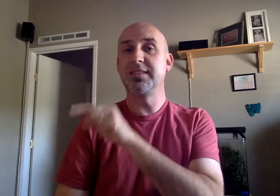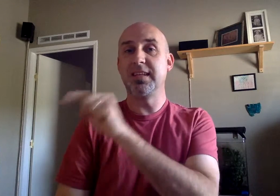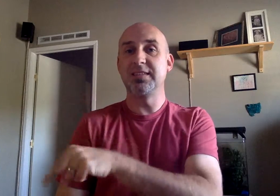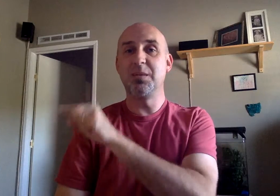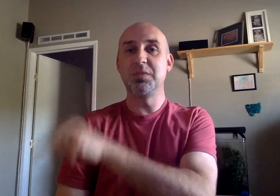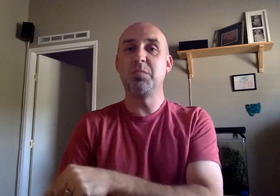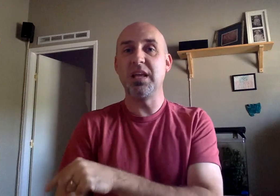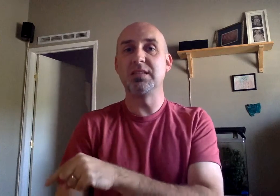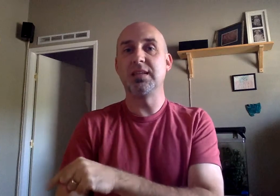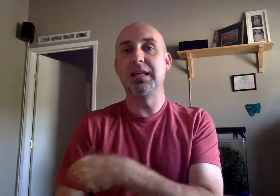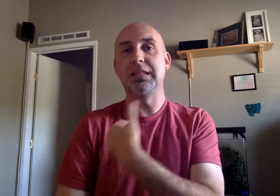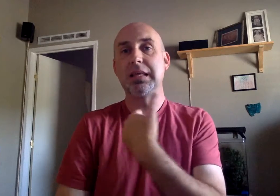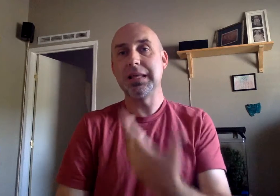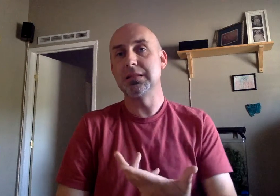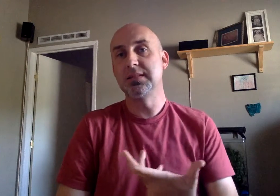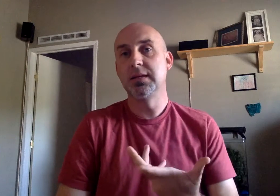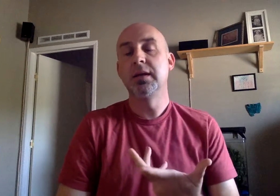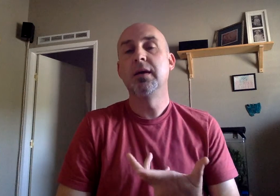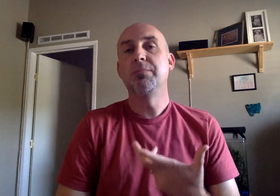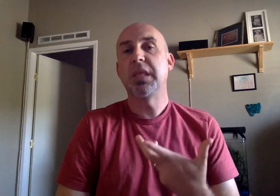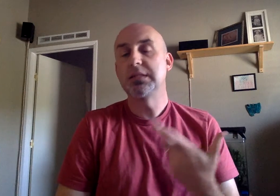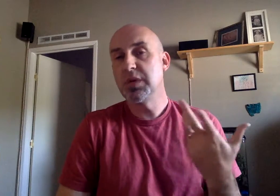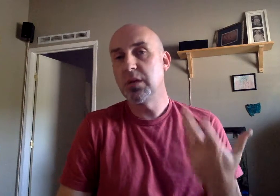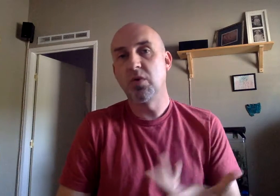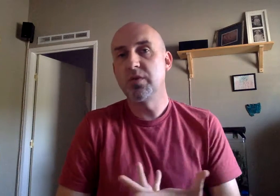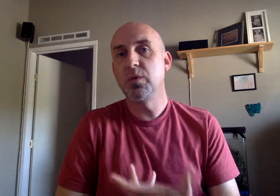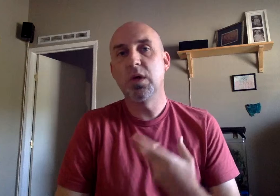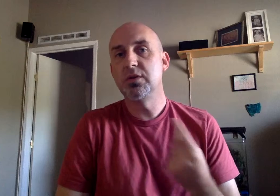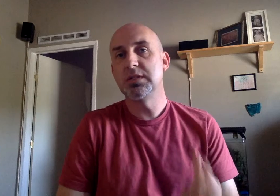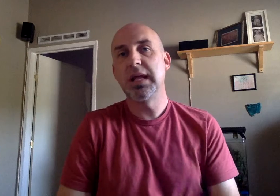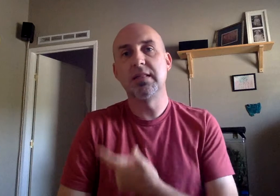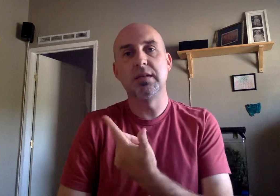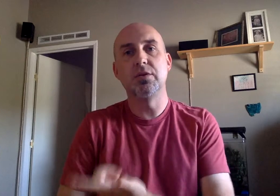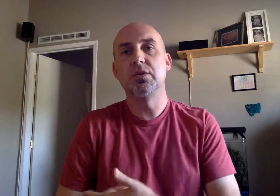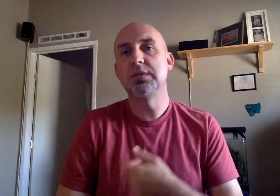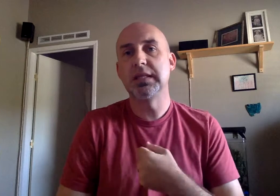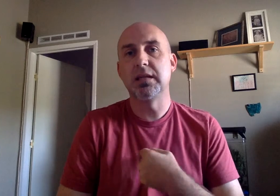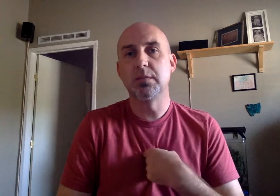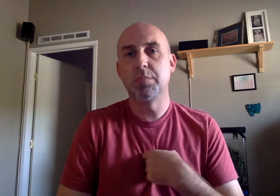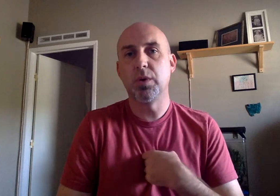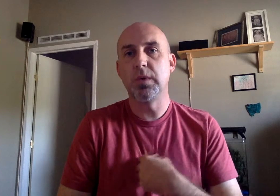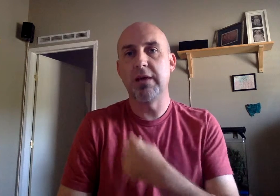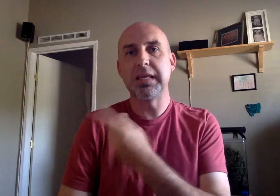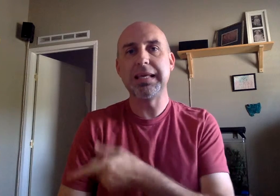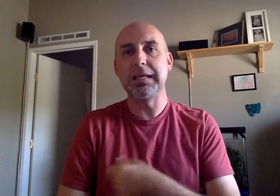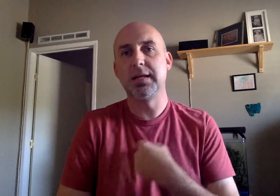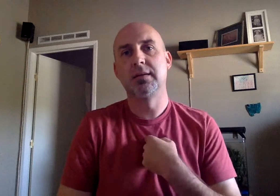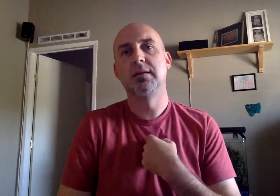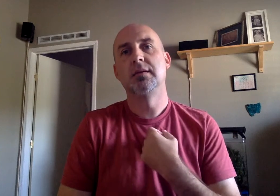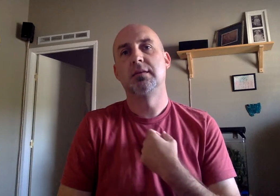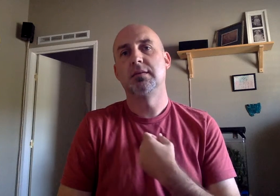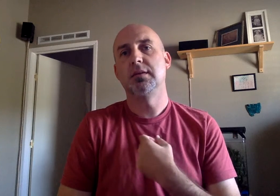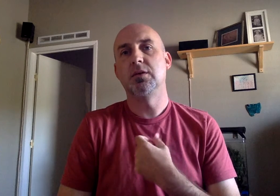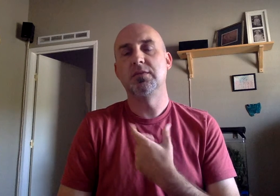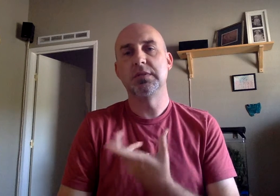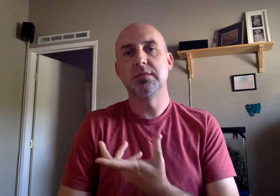that same space, and the kids, as they become more fluent, will understand that you're using that as a pronoun, he. If